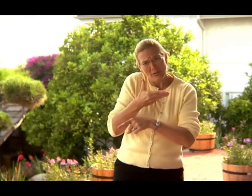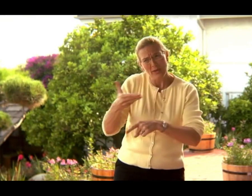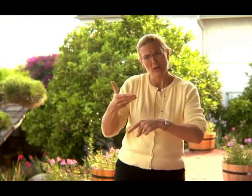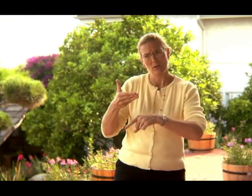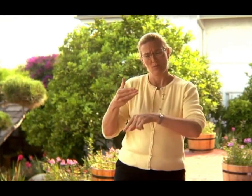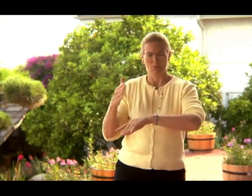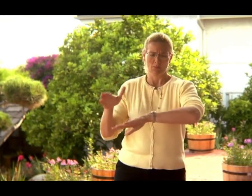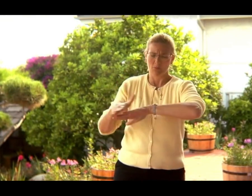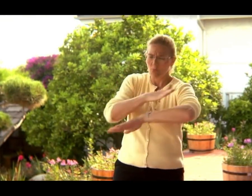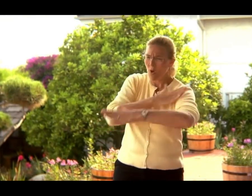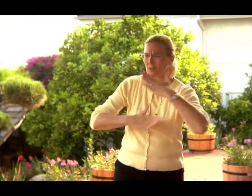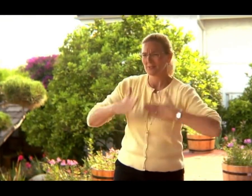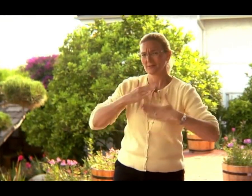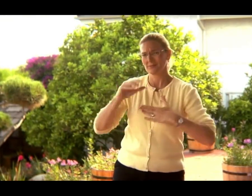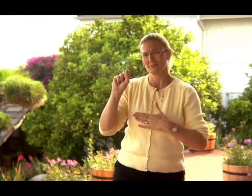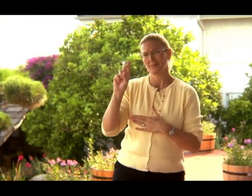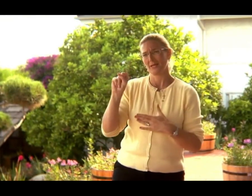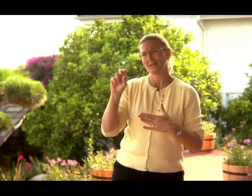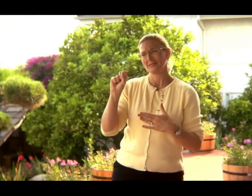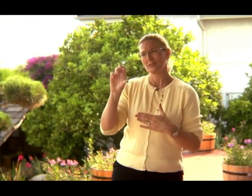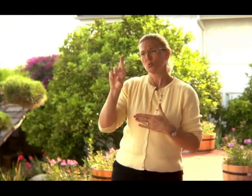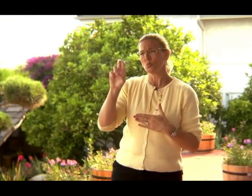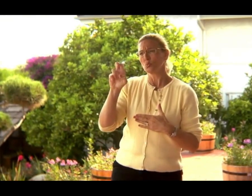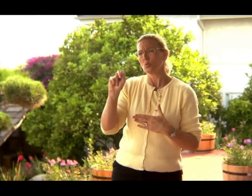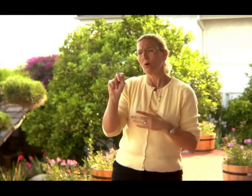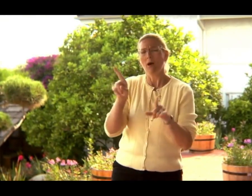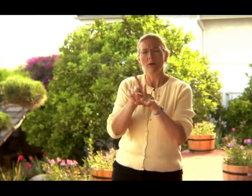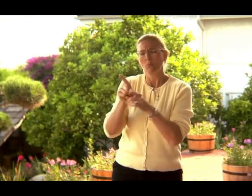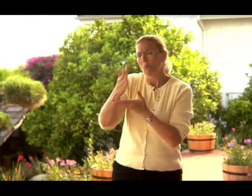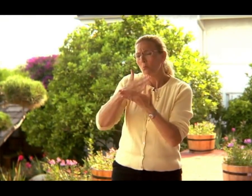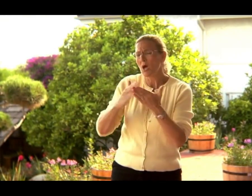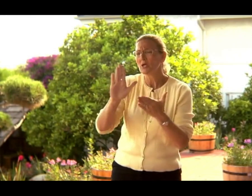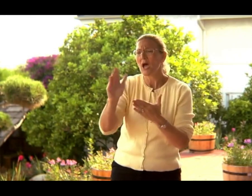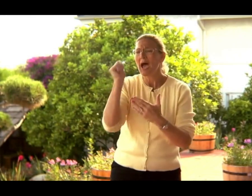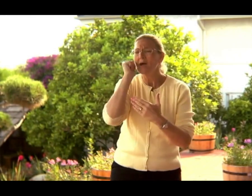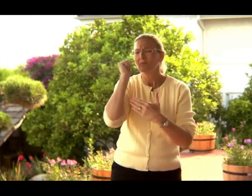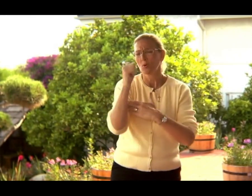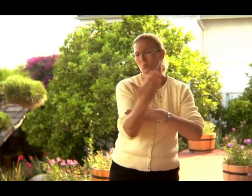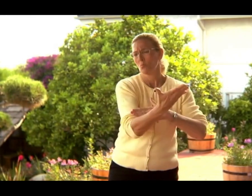Wearing sunscreen every day as part of your normal routine is the exact right thing to do.